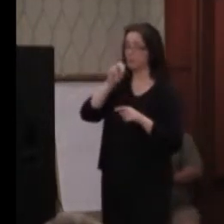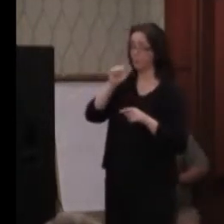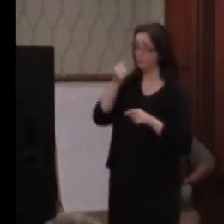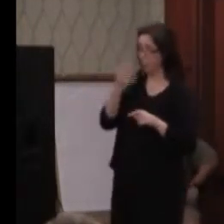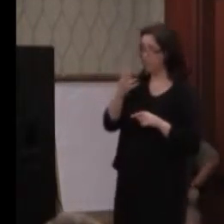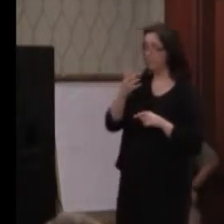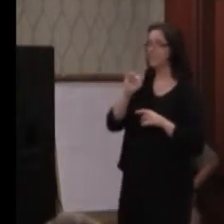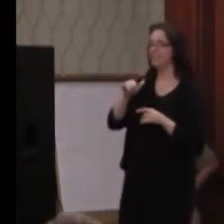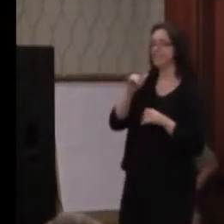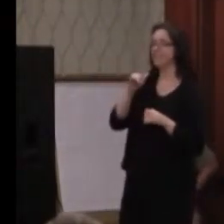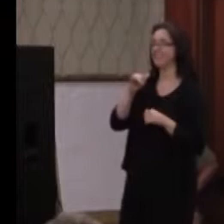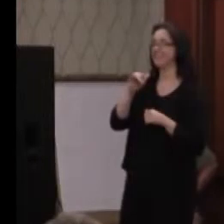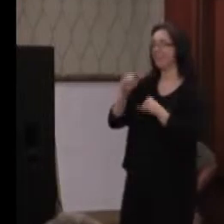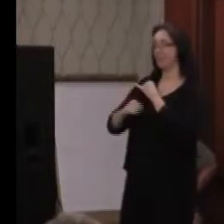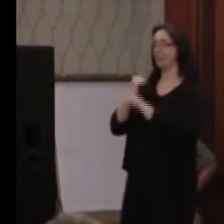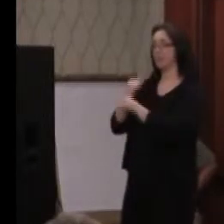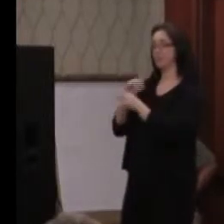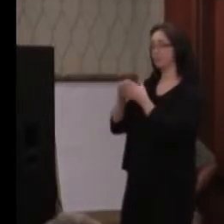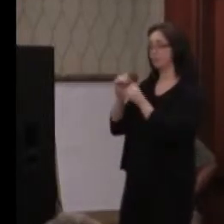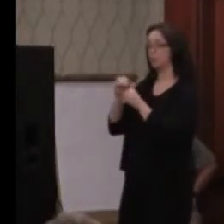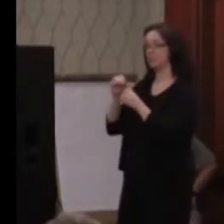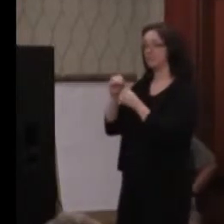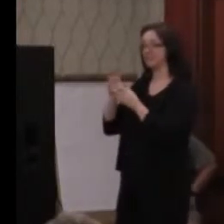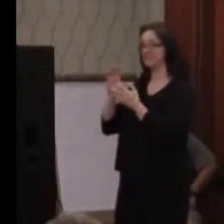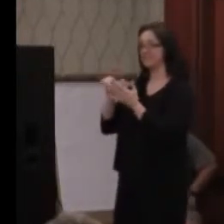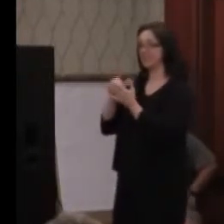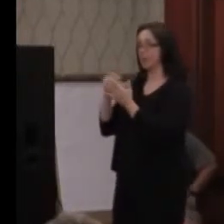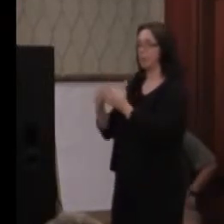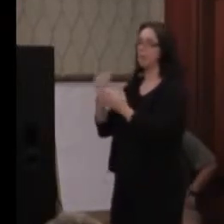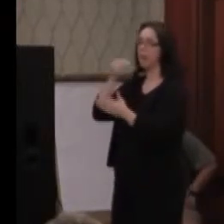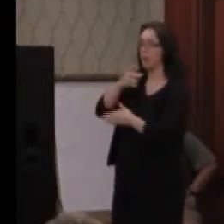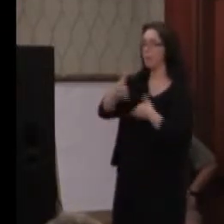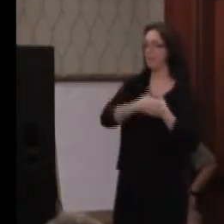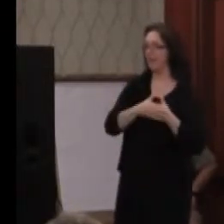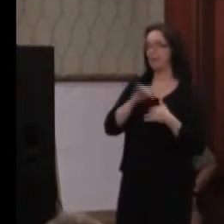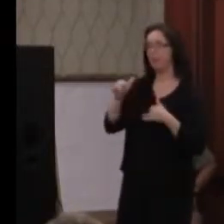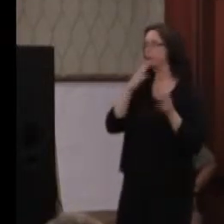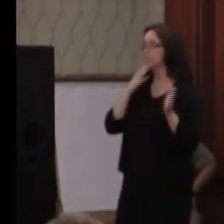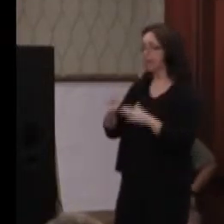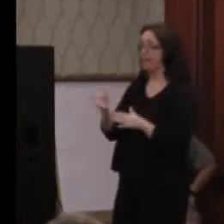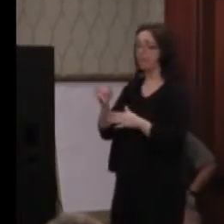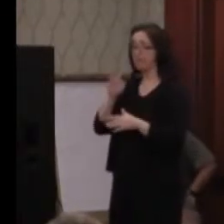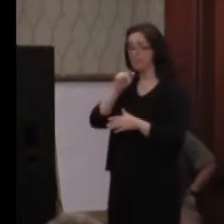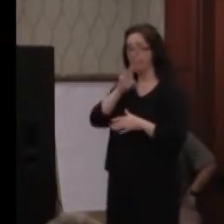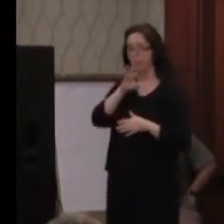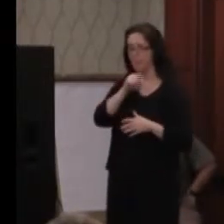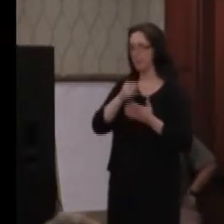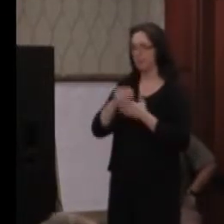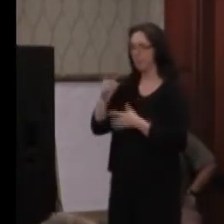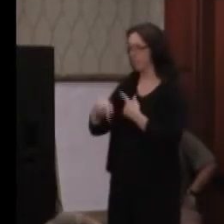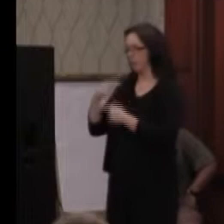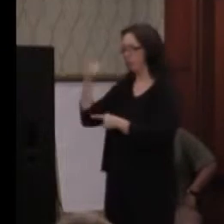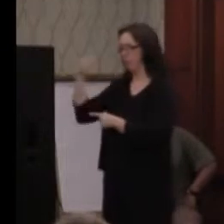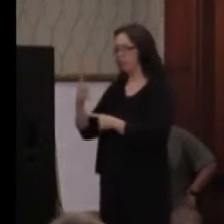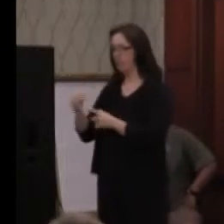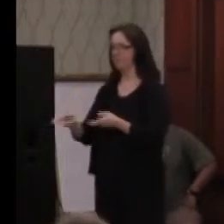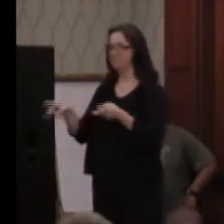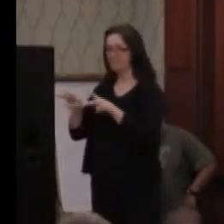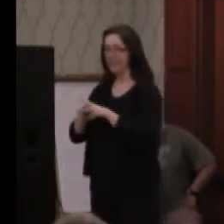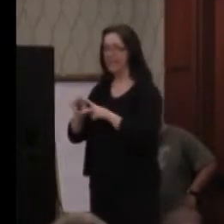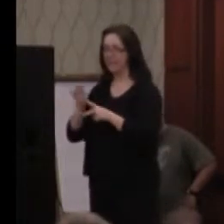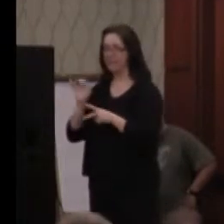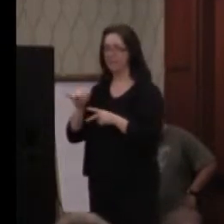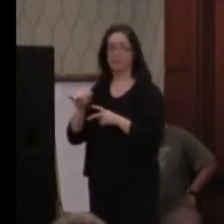International Storytelling Center bought back that huge building, which had been the plan all along in going bankrupt, and they bought it back for about one quarter of the value at